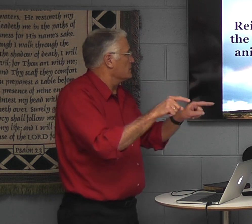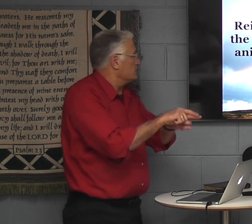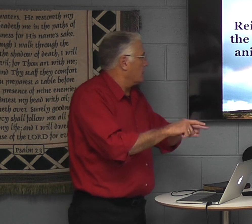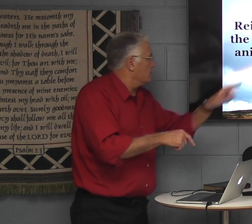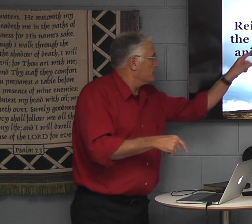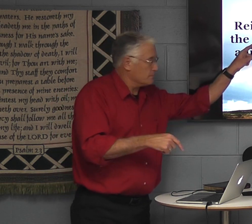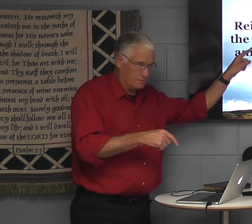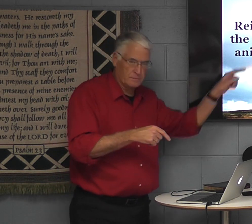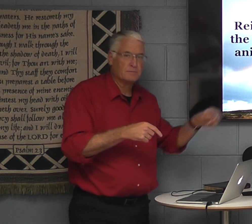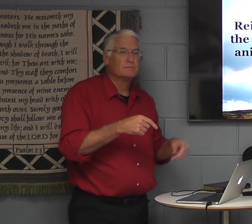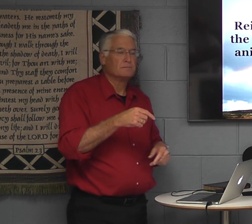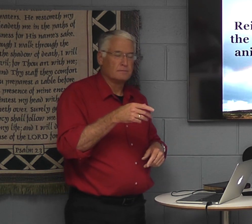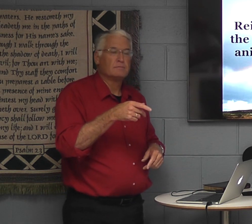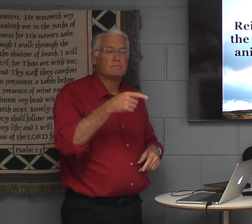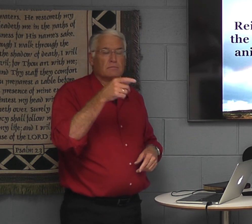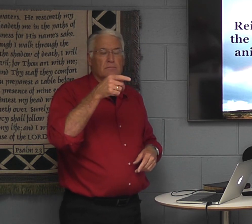Okay, so if you remember before,